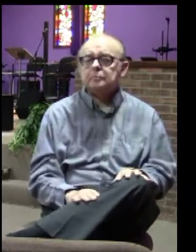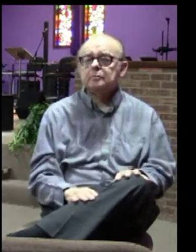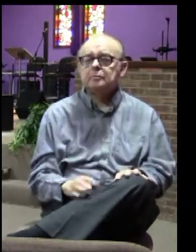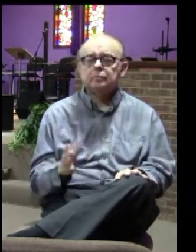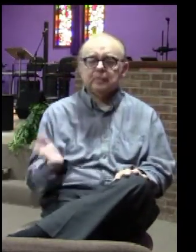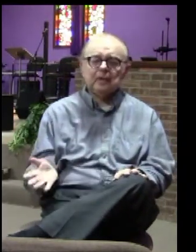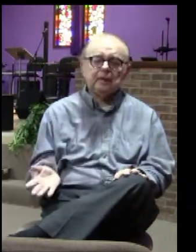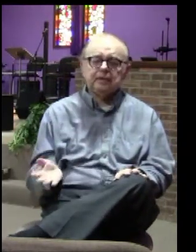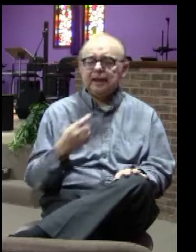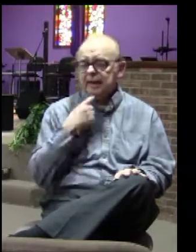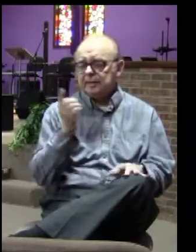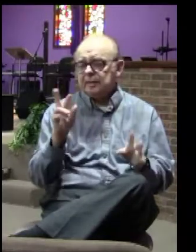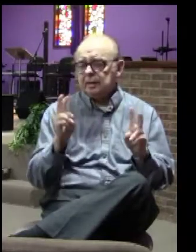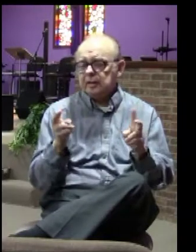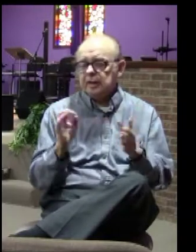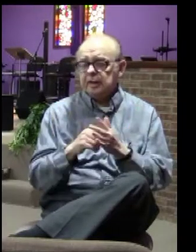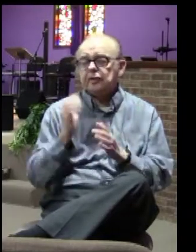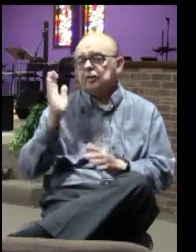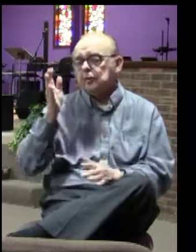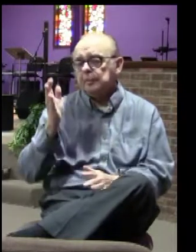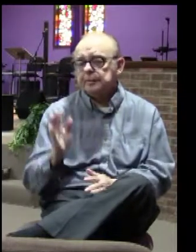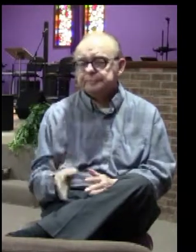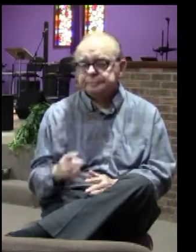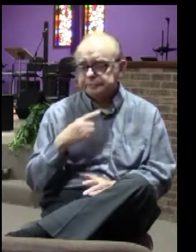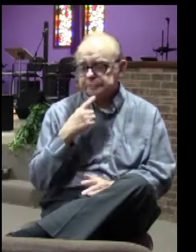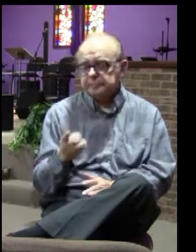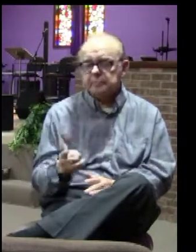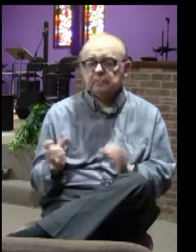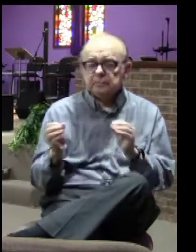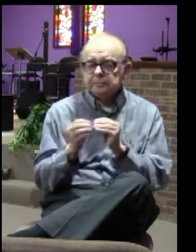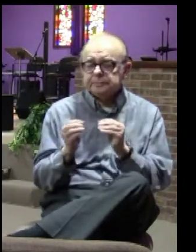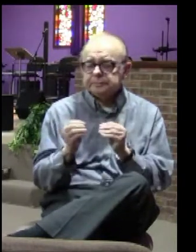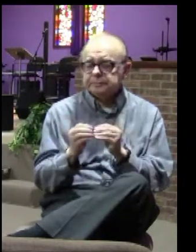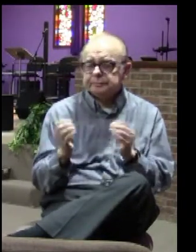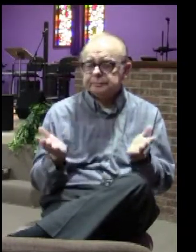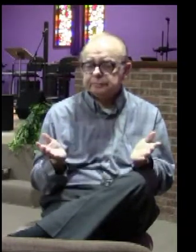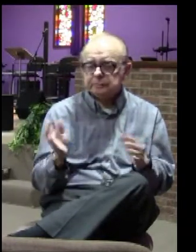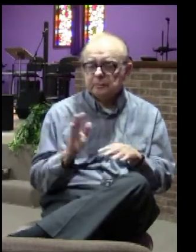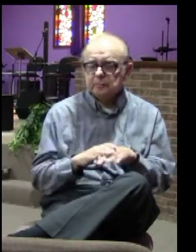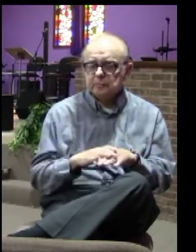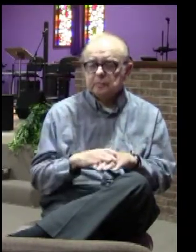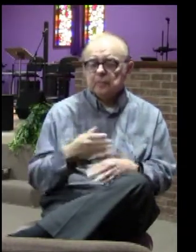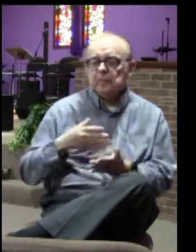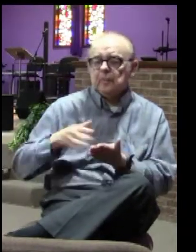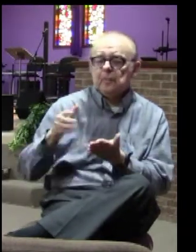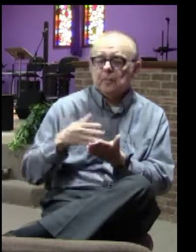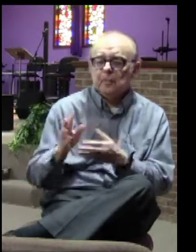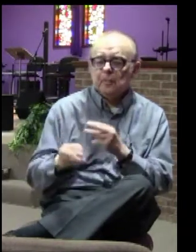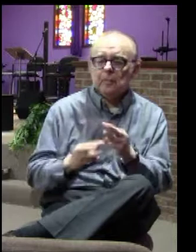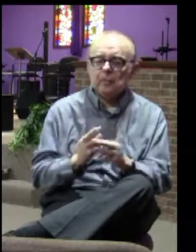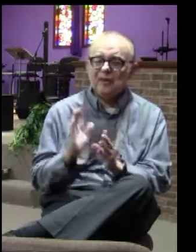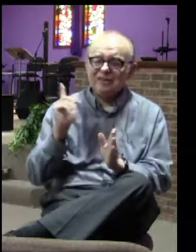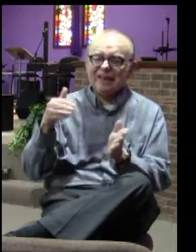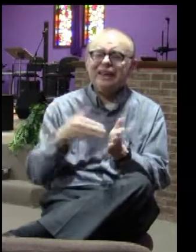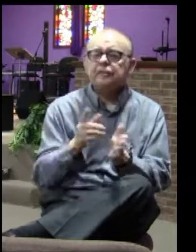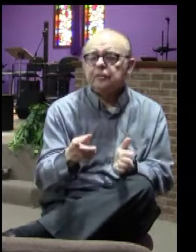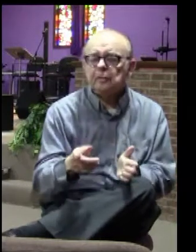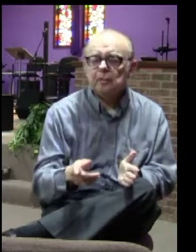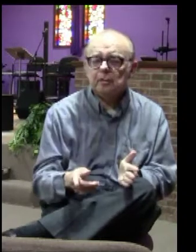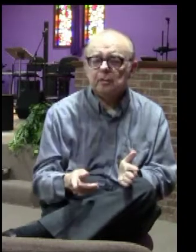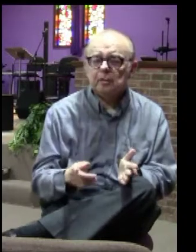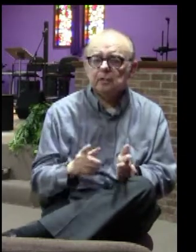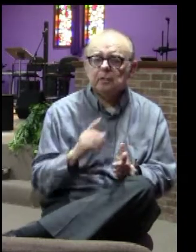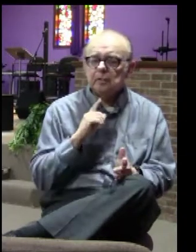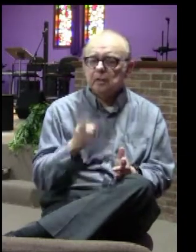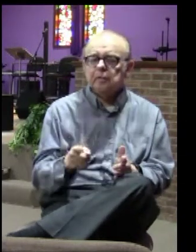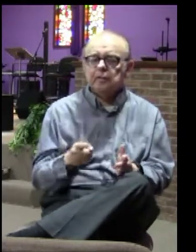And here's what he said in this sermon. He said, it's more than rejection when the world turns against you.